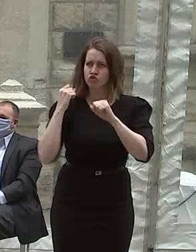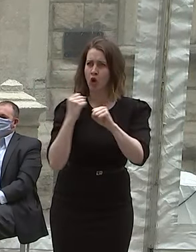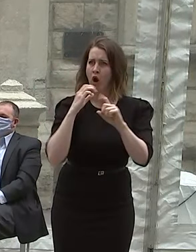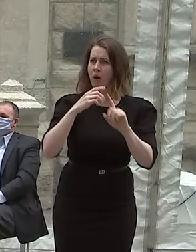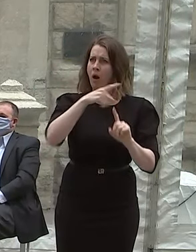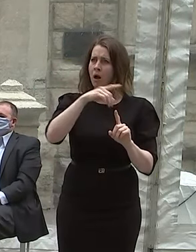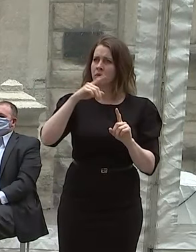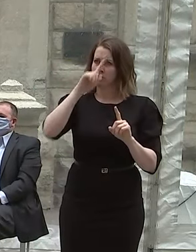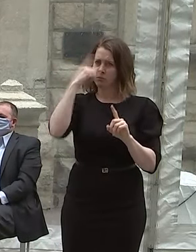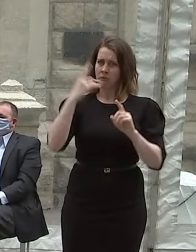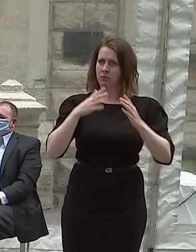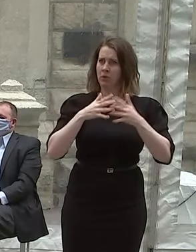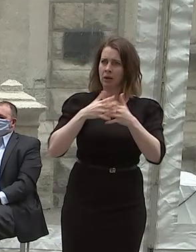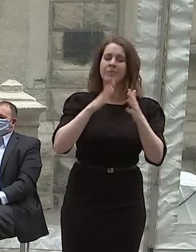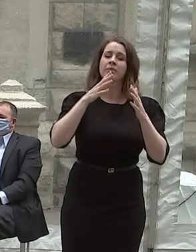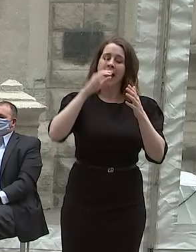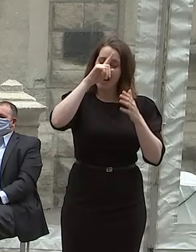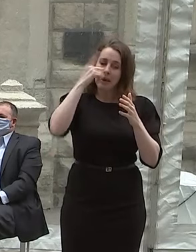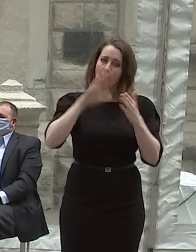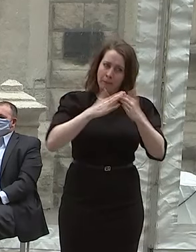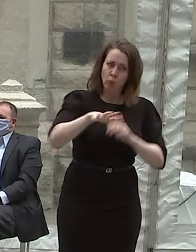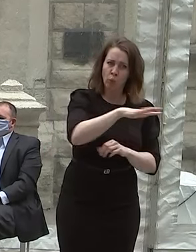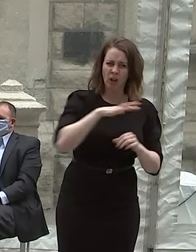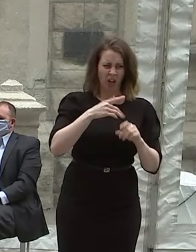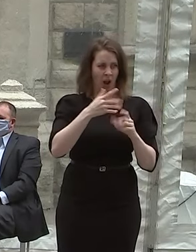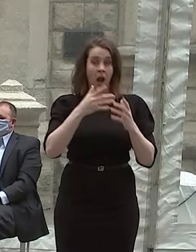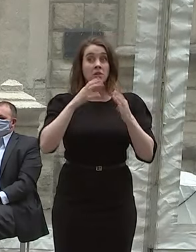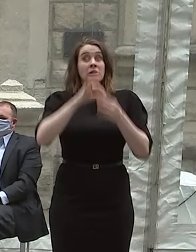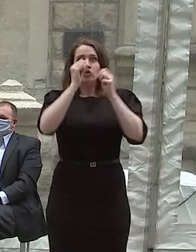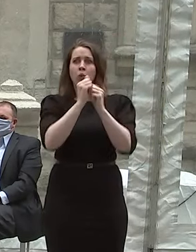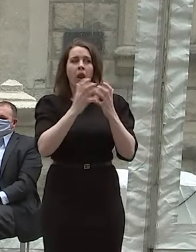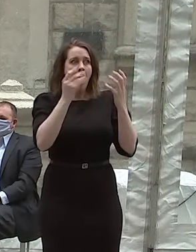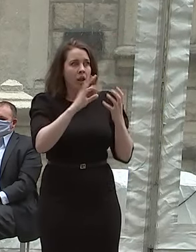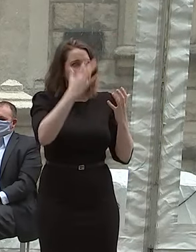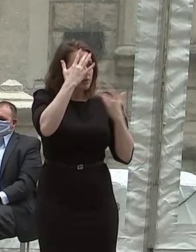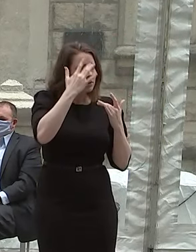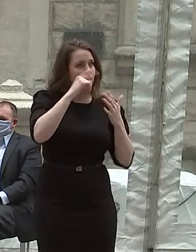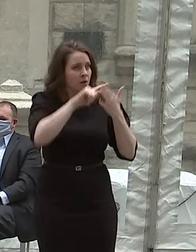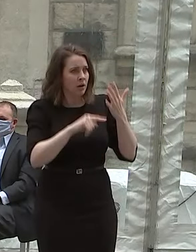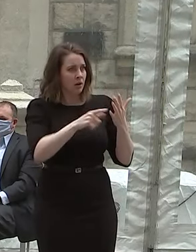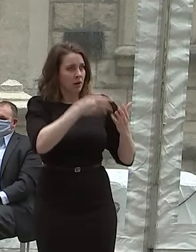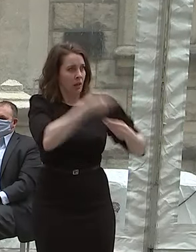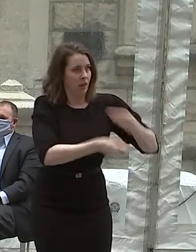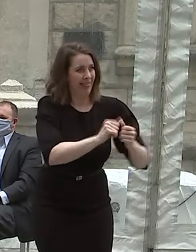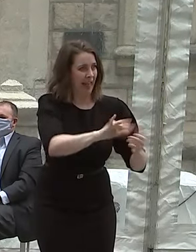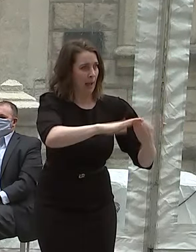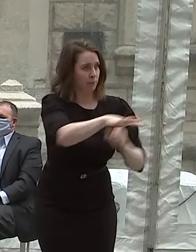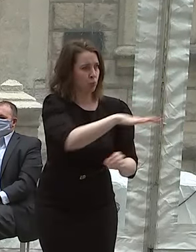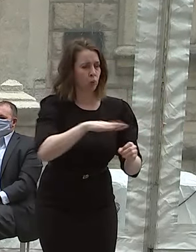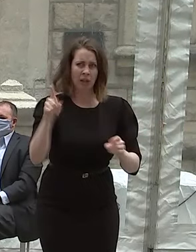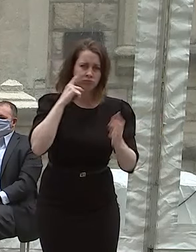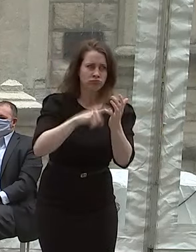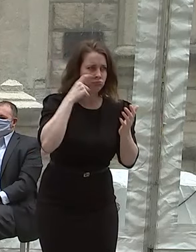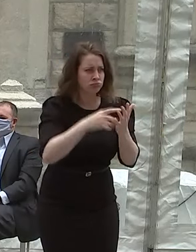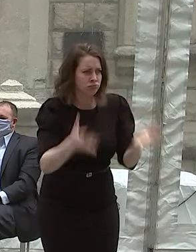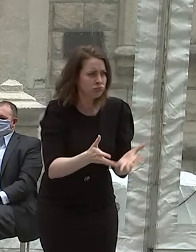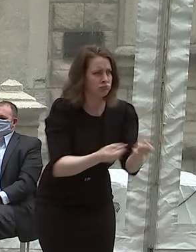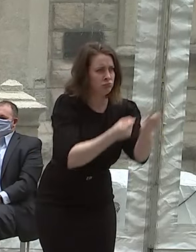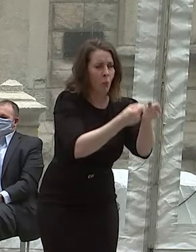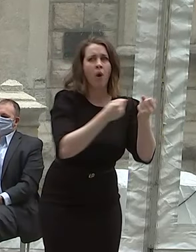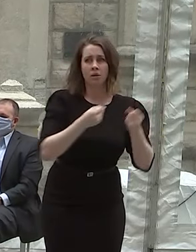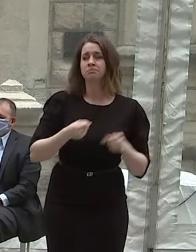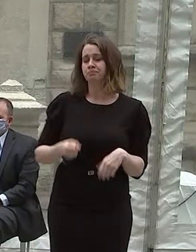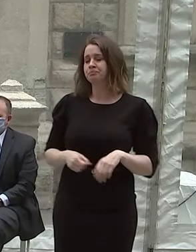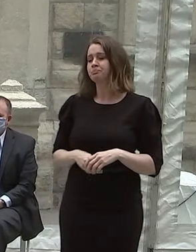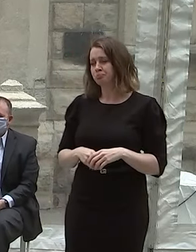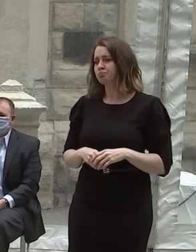about the chronic conditions that many of us face. This was a time when we needed somebody who was really strong in administration and operations. And